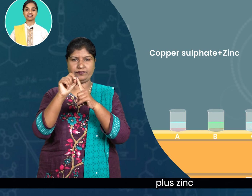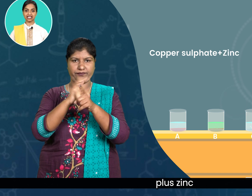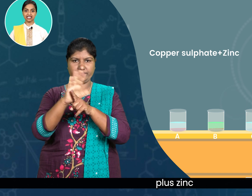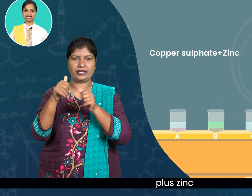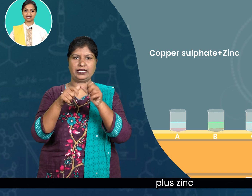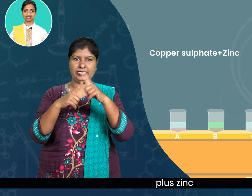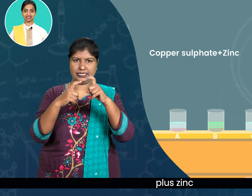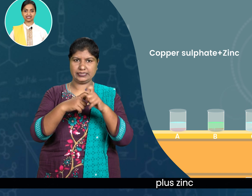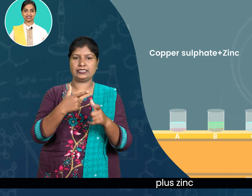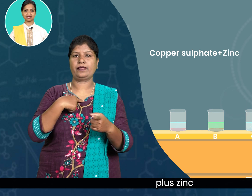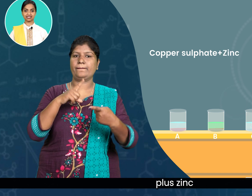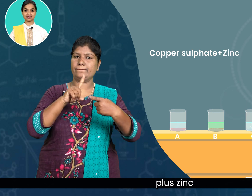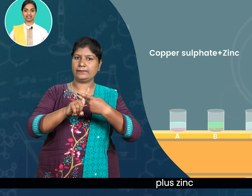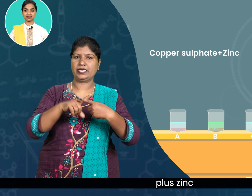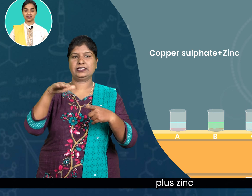plus zinc